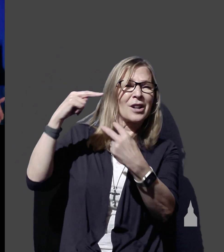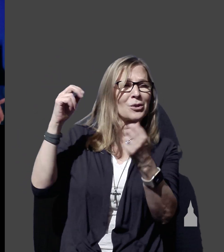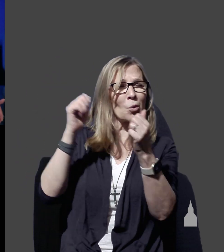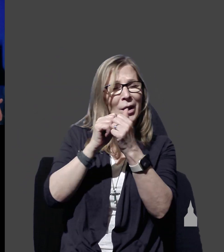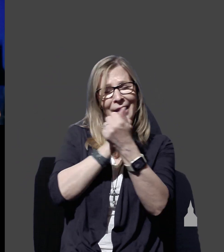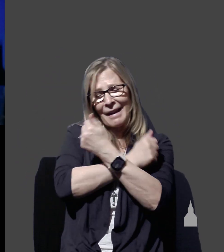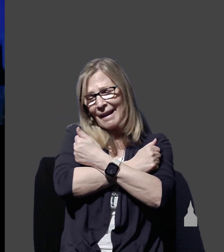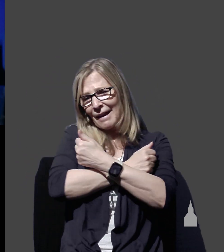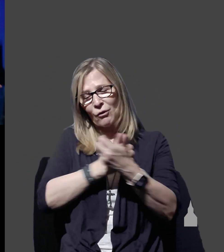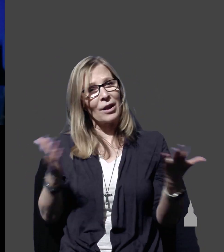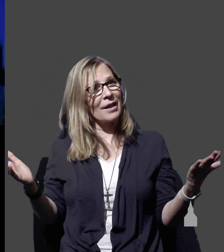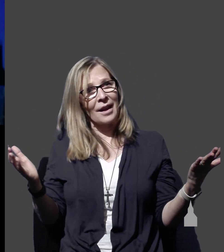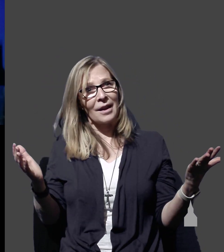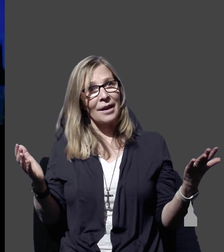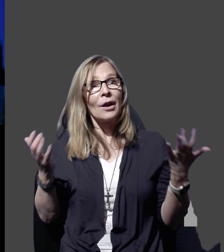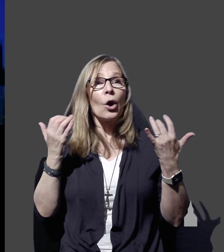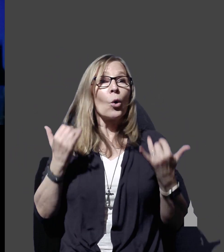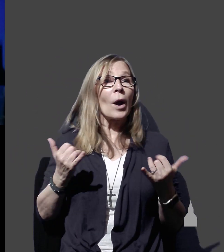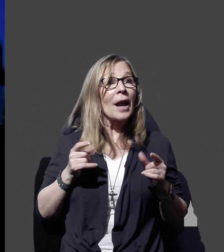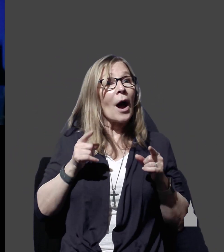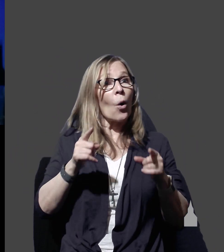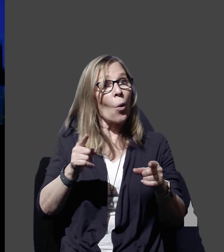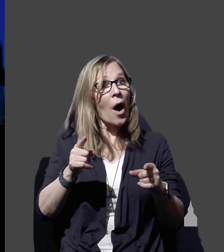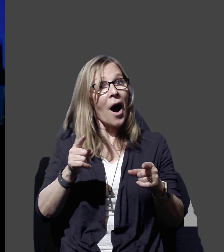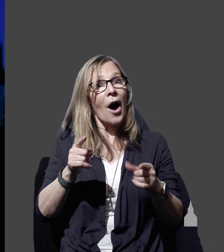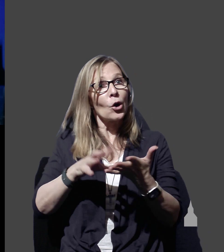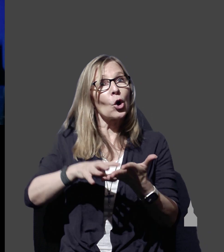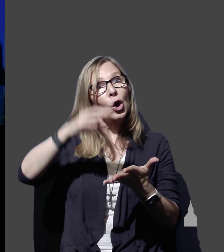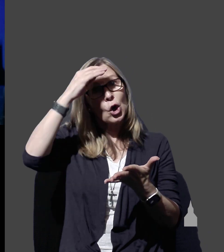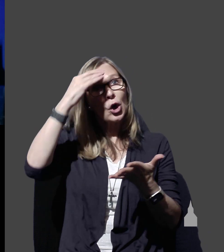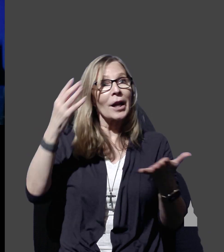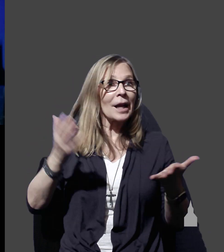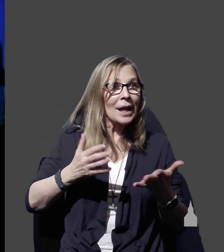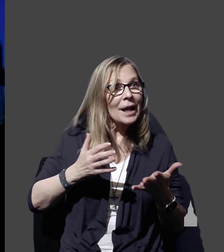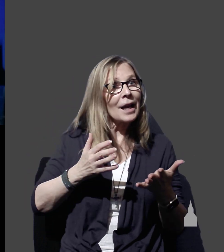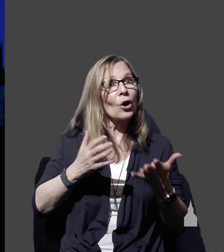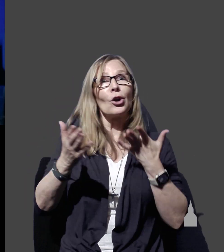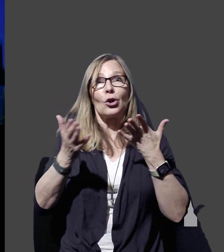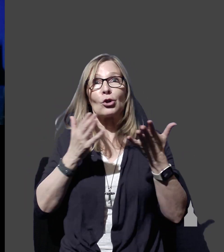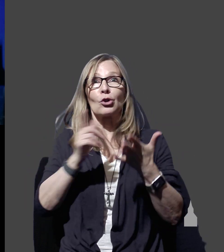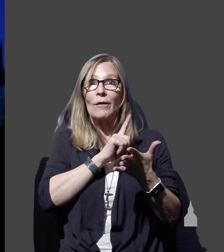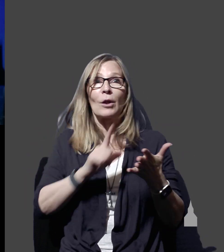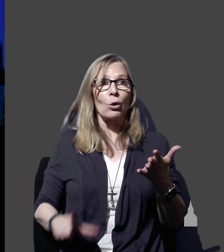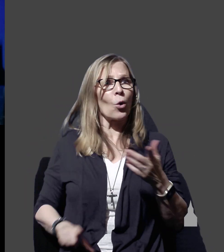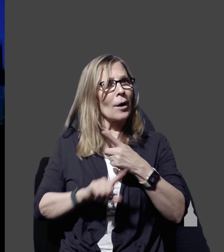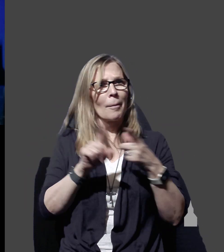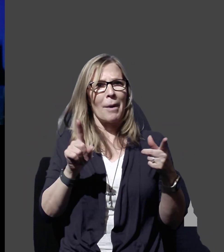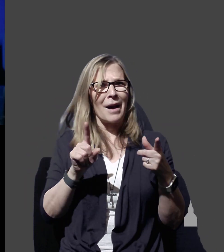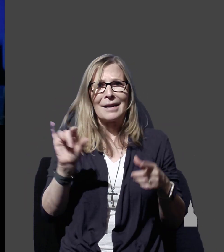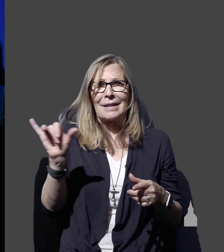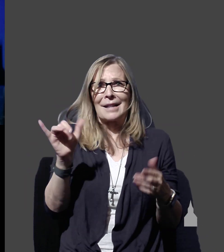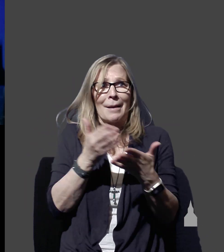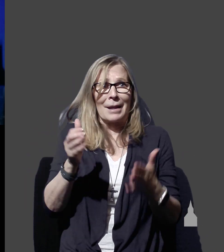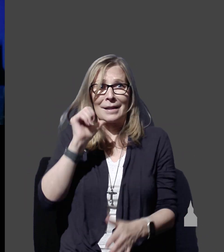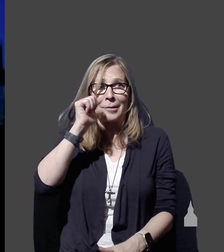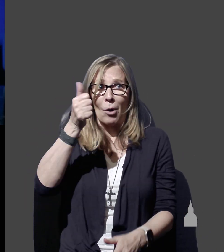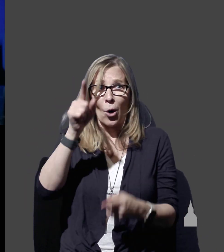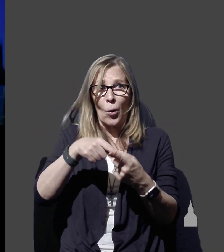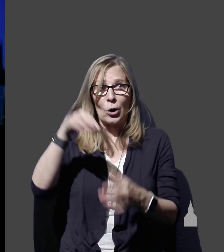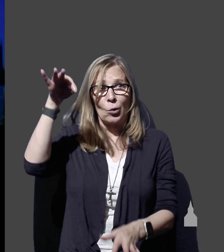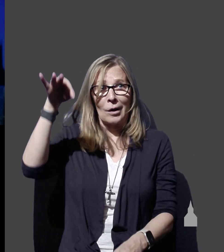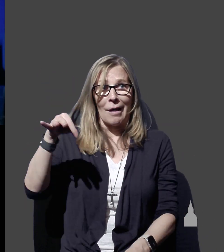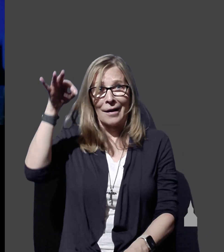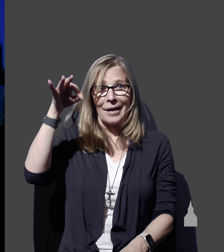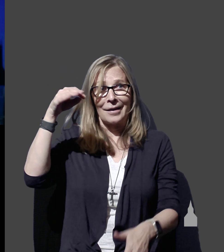everything. Right now, as you hear my voice and you're here worshiping, you're serving the Lord Jesus Christ, but you're doing the same thing tomorrow when you clock